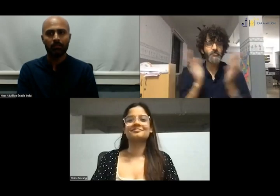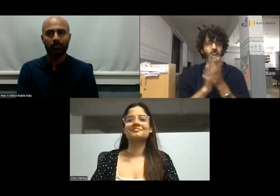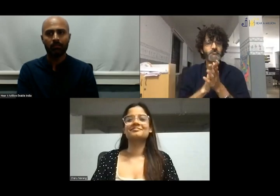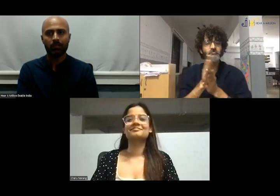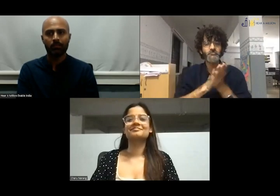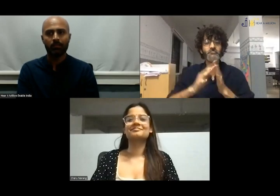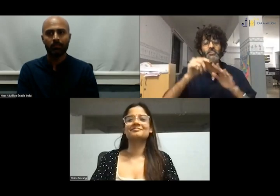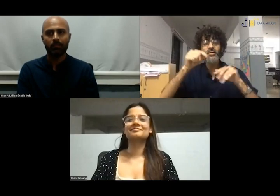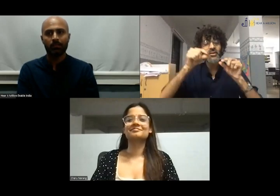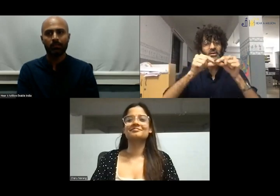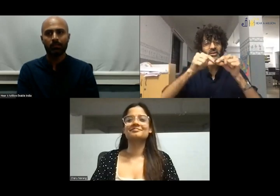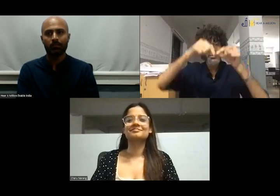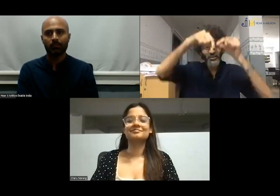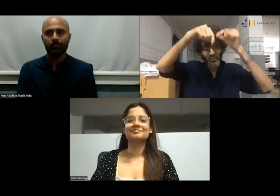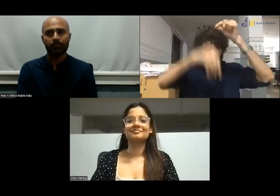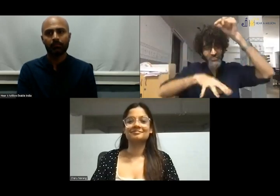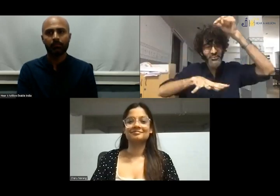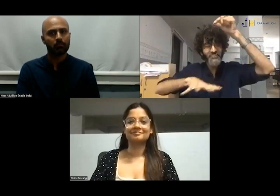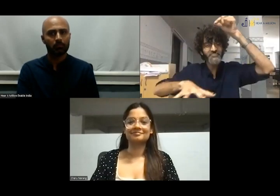Very precious.